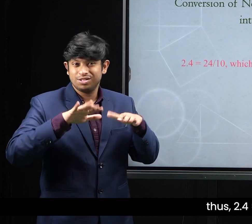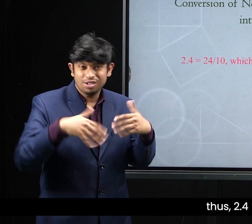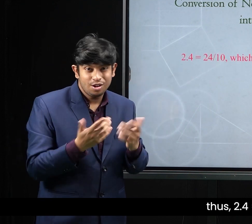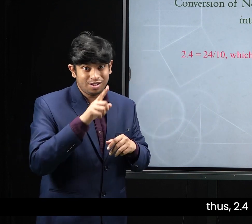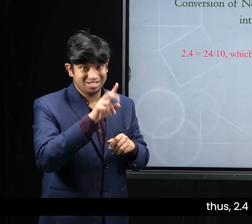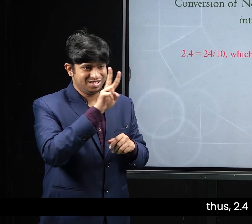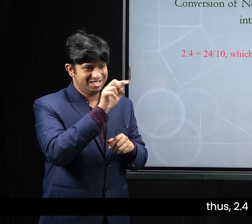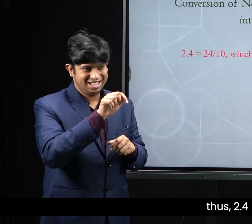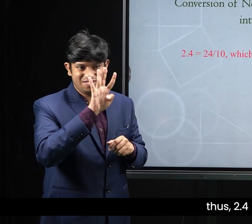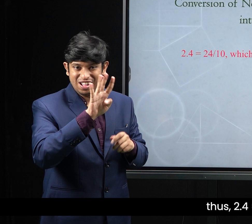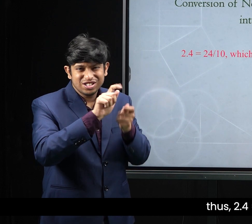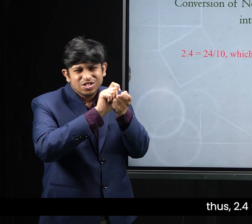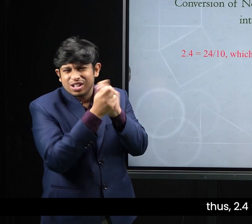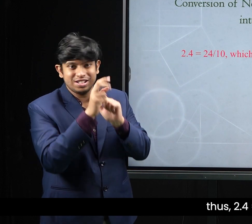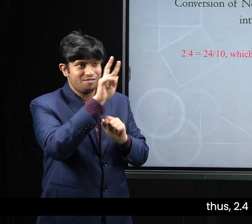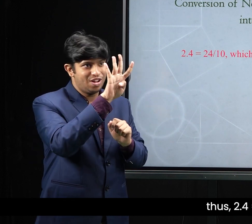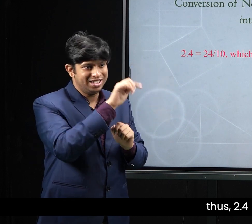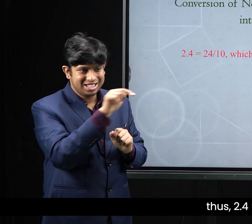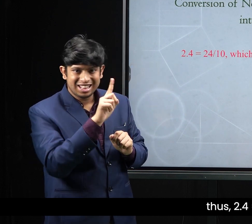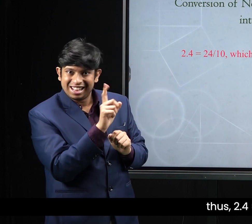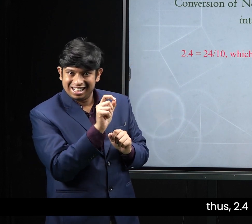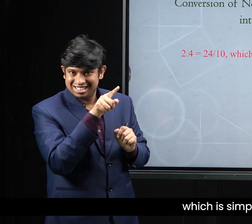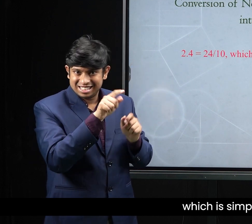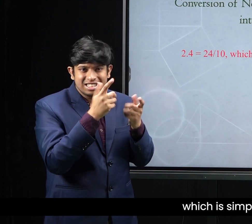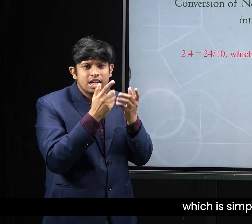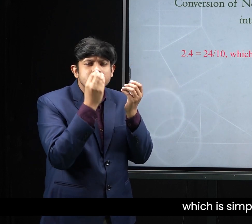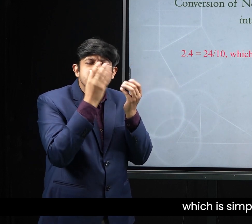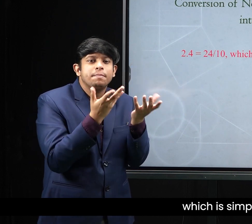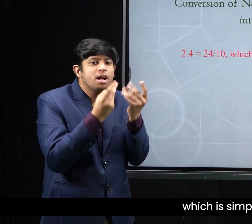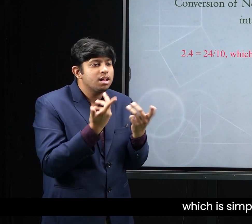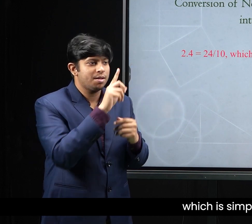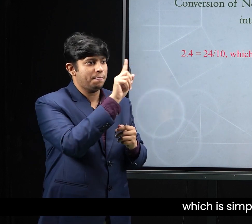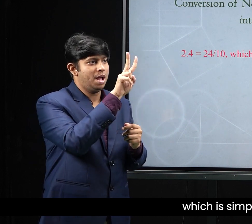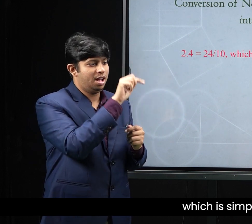Thus, 2.4 is equal to 24 by 10, which is simplified as 12 by 5.